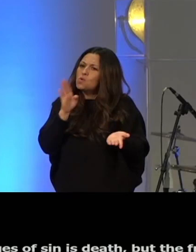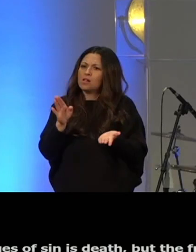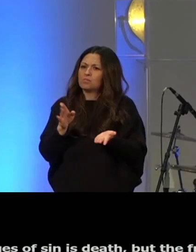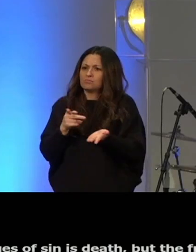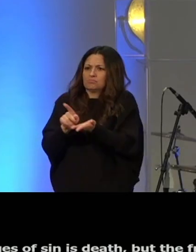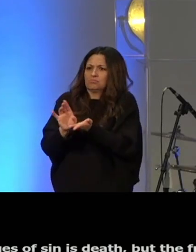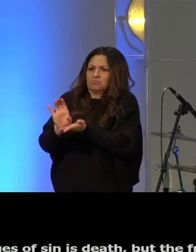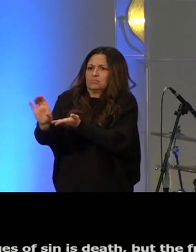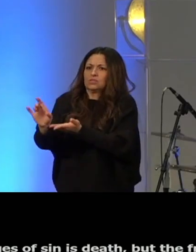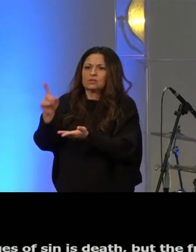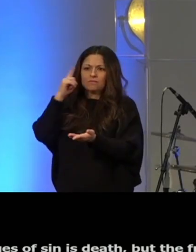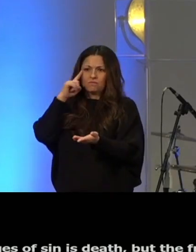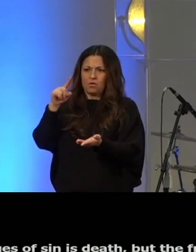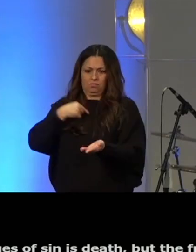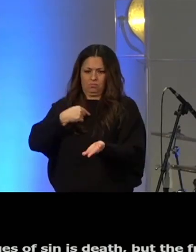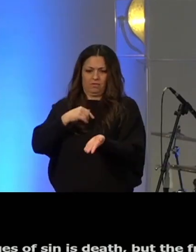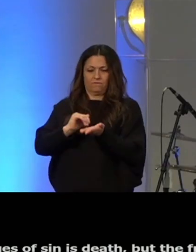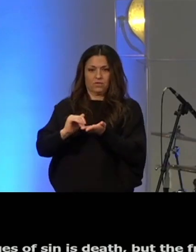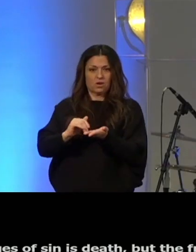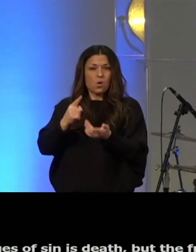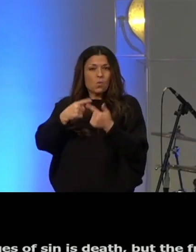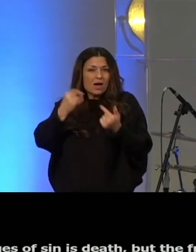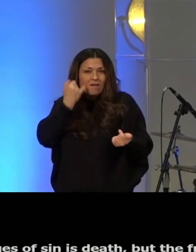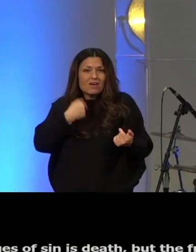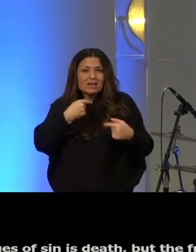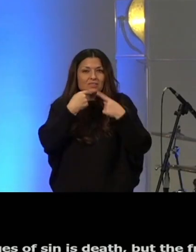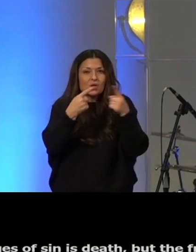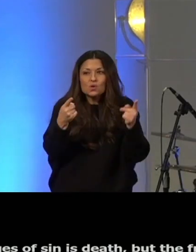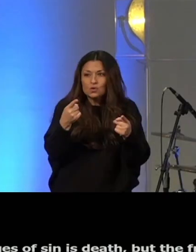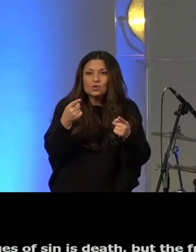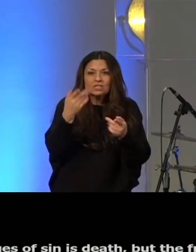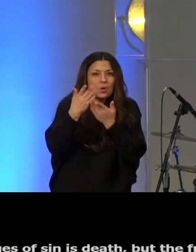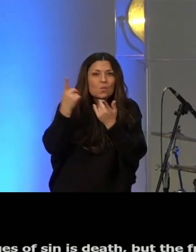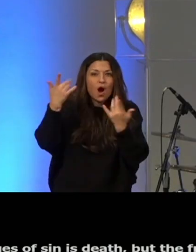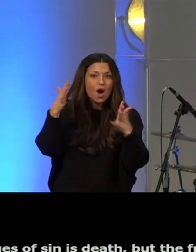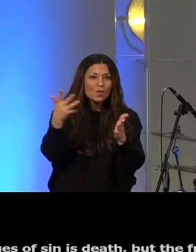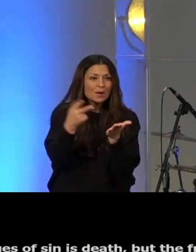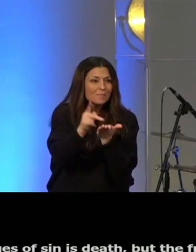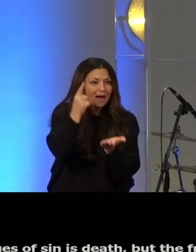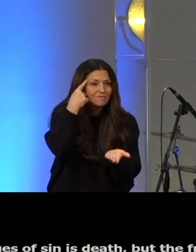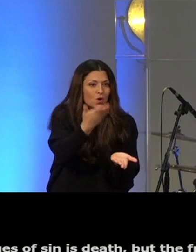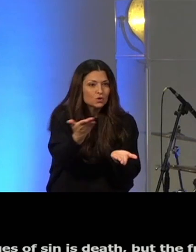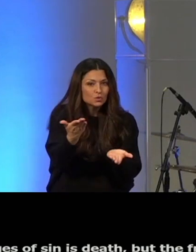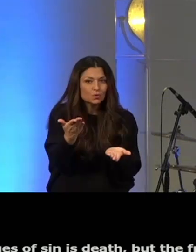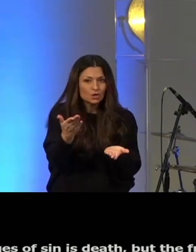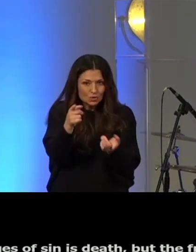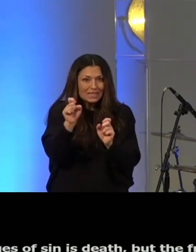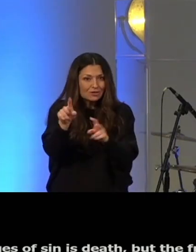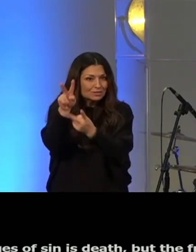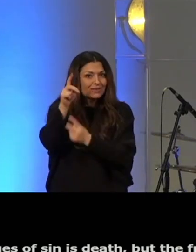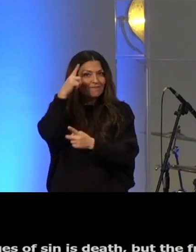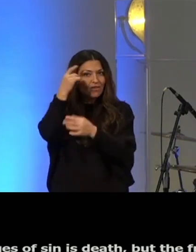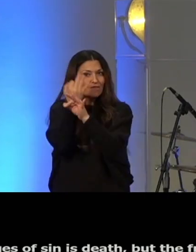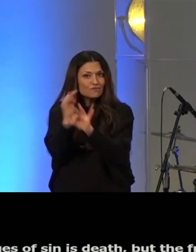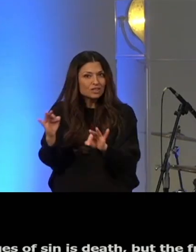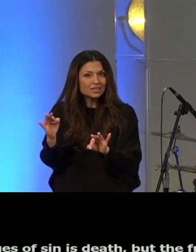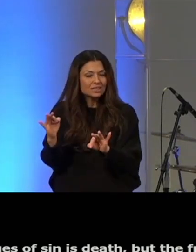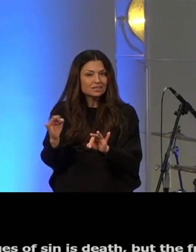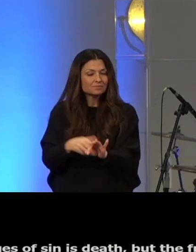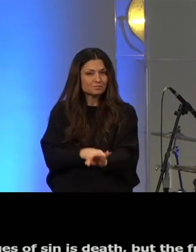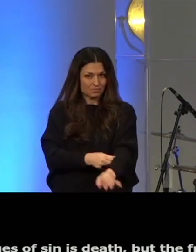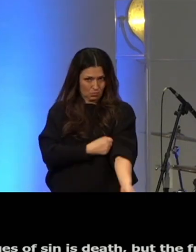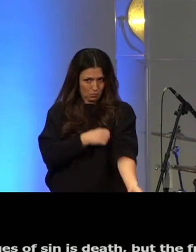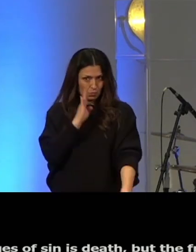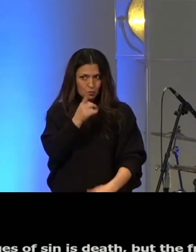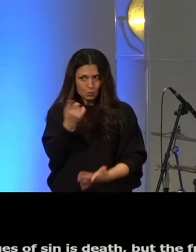if I told you someone paid it for you and you could have it for free? Wouldn't you want to be forgiven? What is eternal life? It's the opportunity to